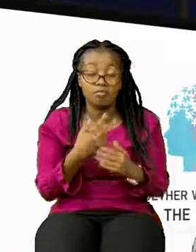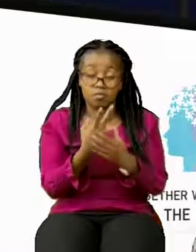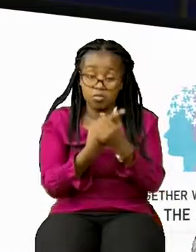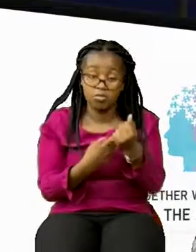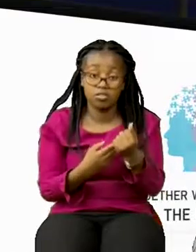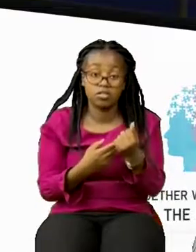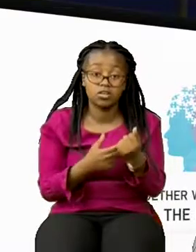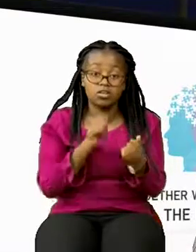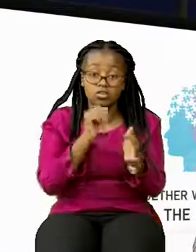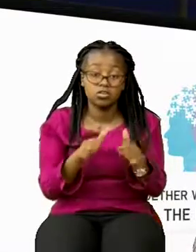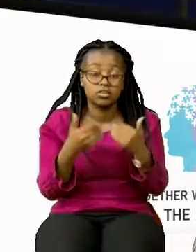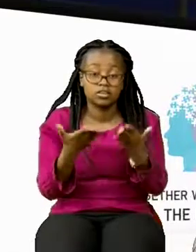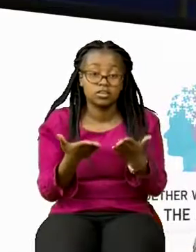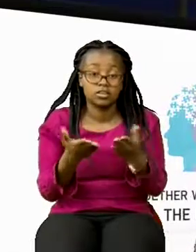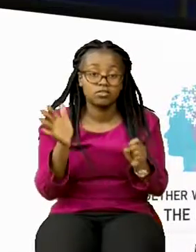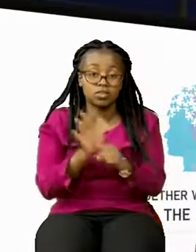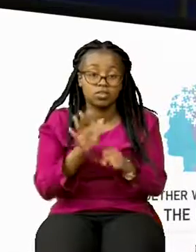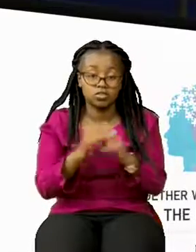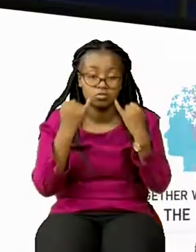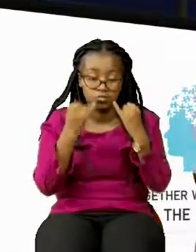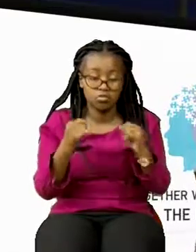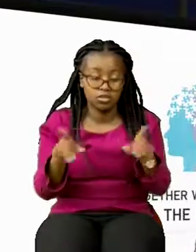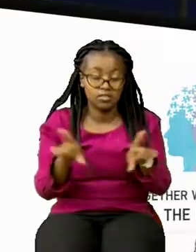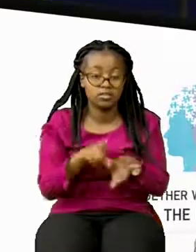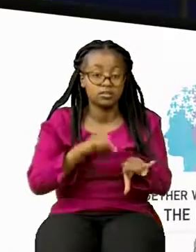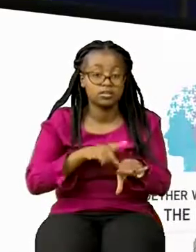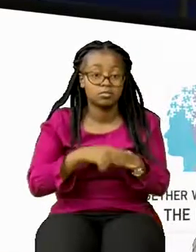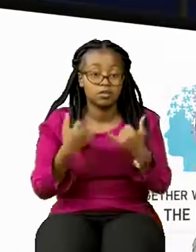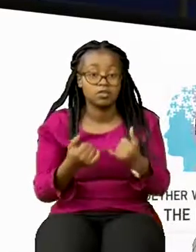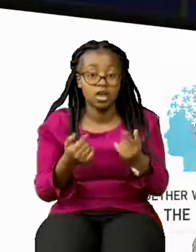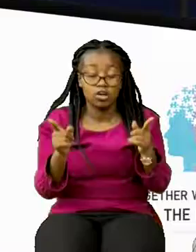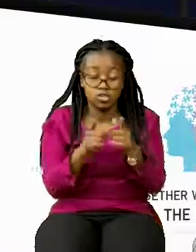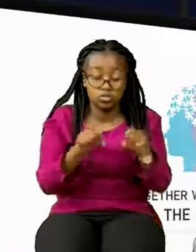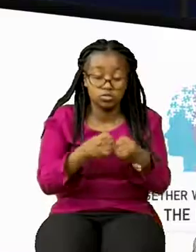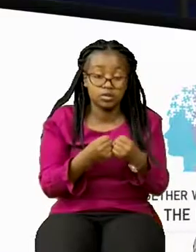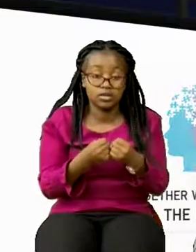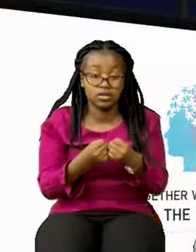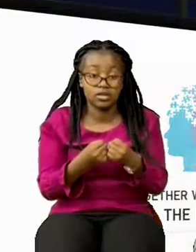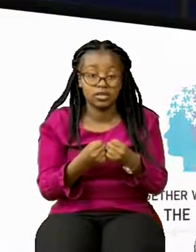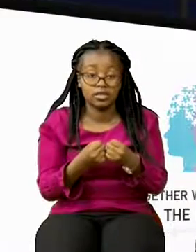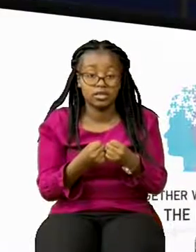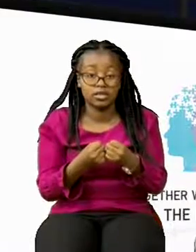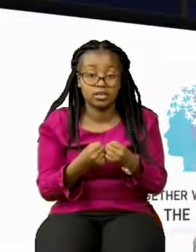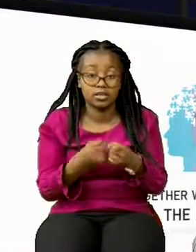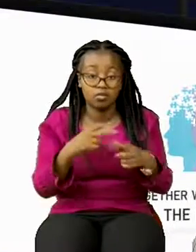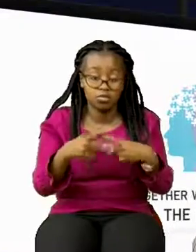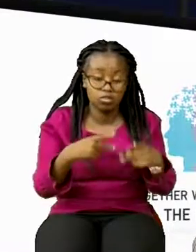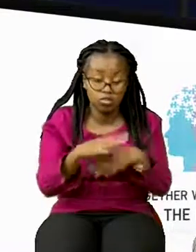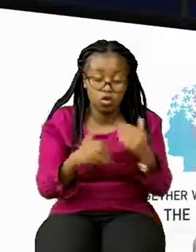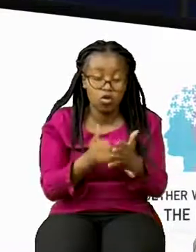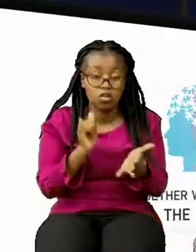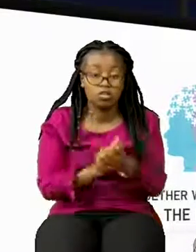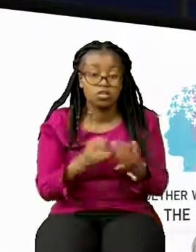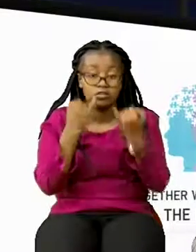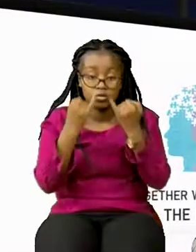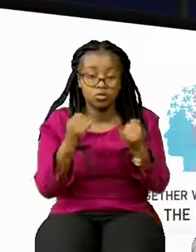So that I don't give you a lot of information at the same time, let us take a break, take a breather, process all that